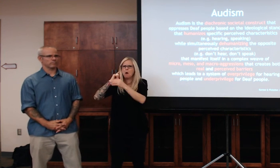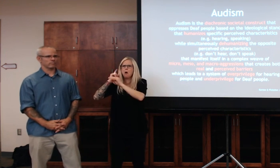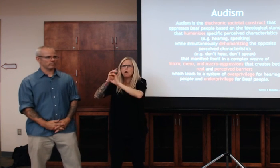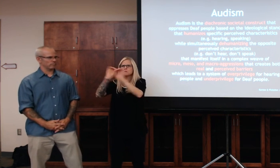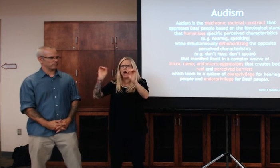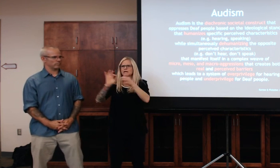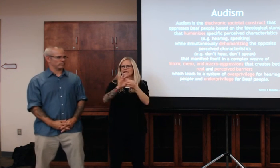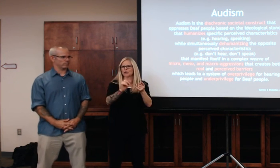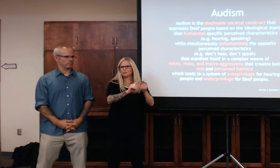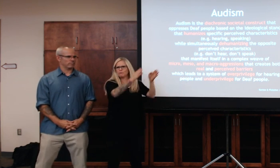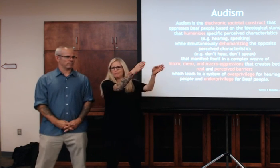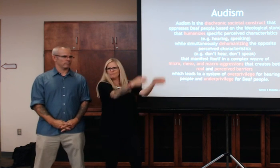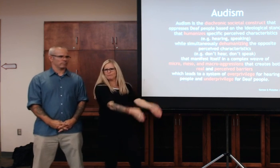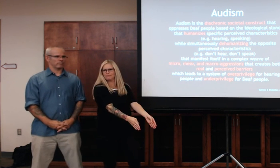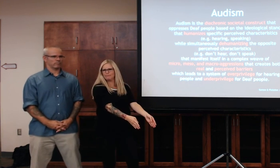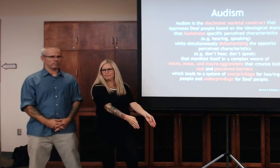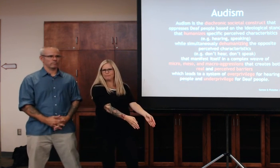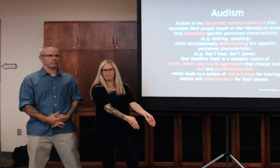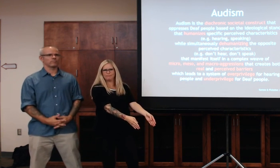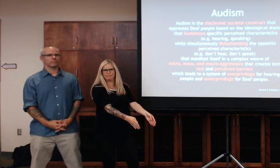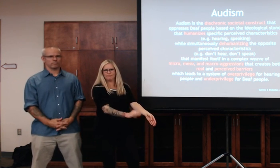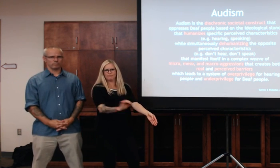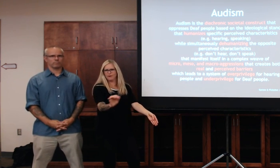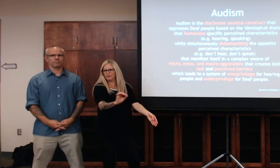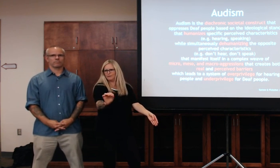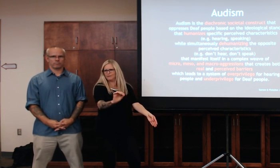child's ear. It's nothing connected to the whole child.